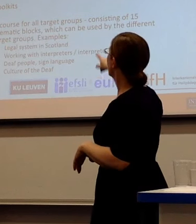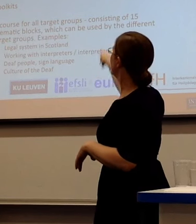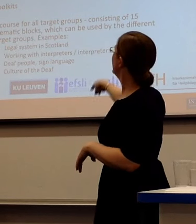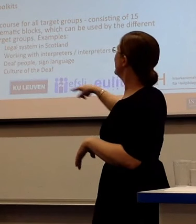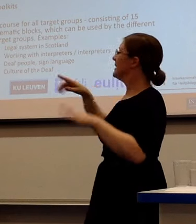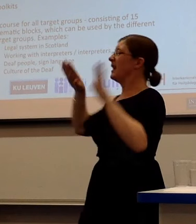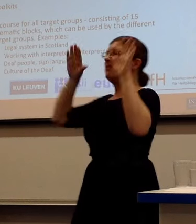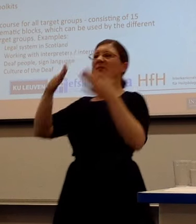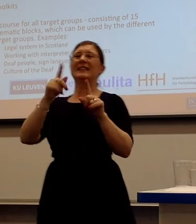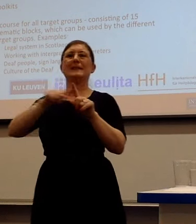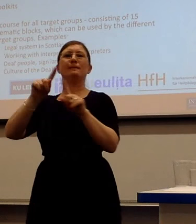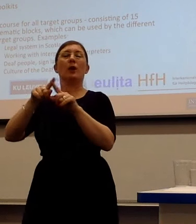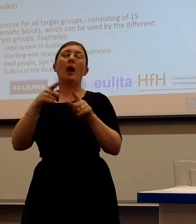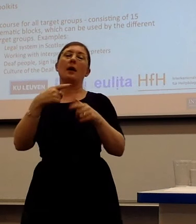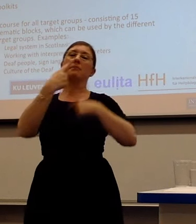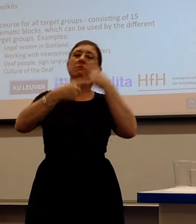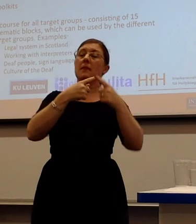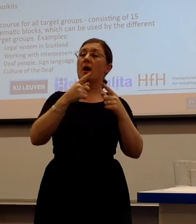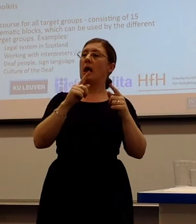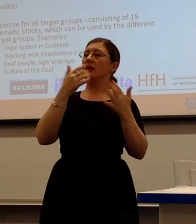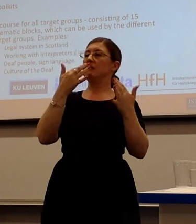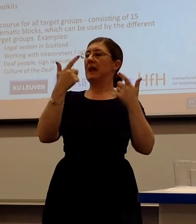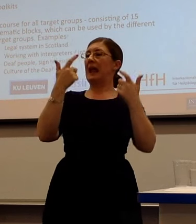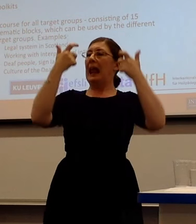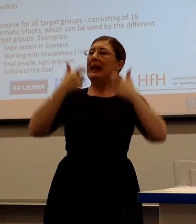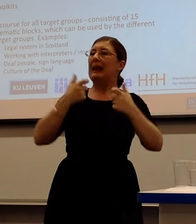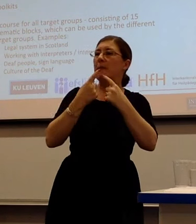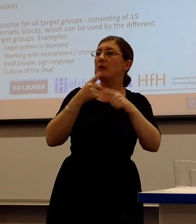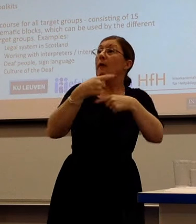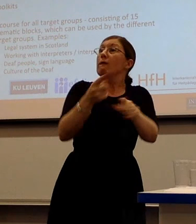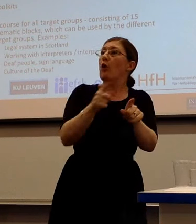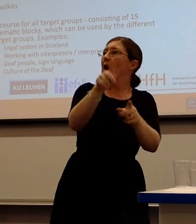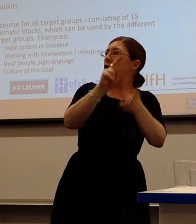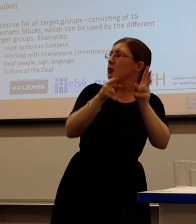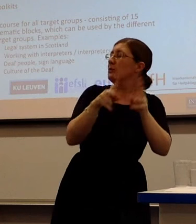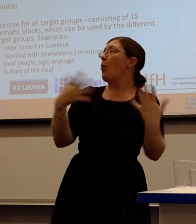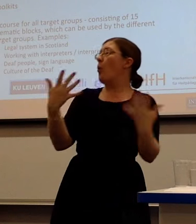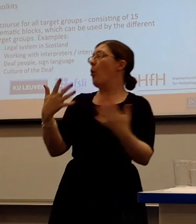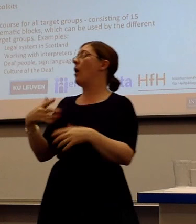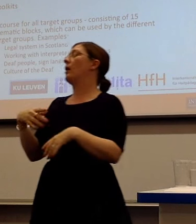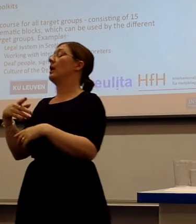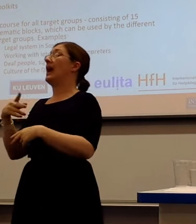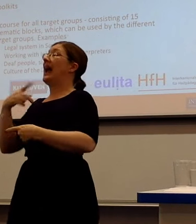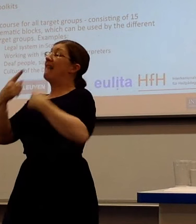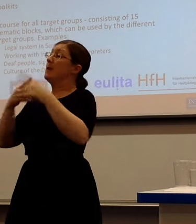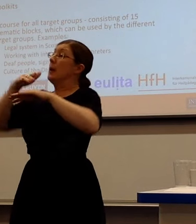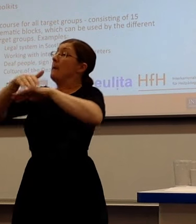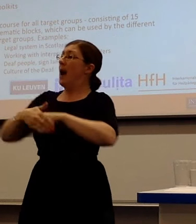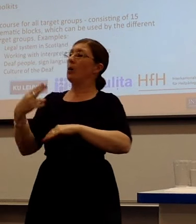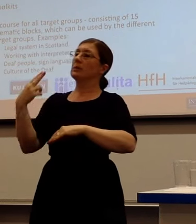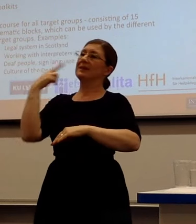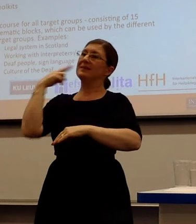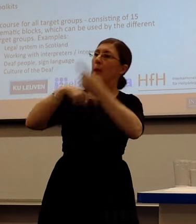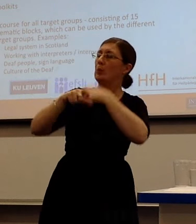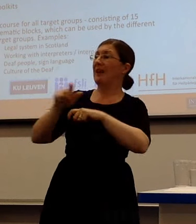so a course for all target groups. It could be legal information for interpreters, or information